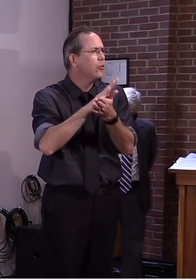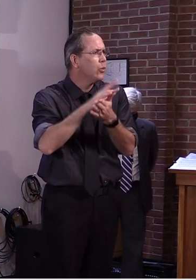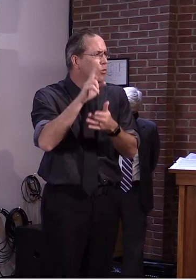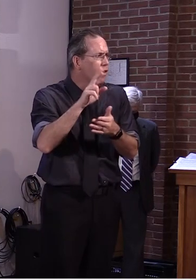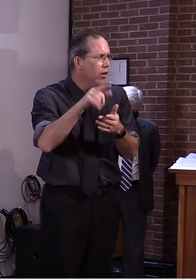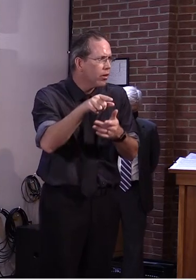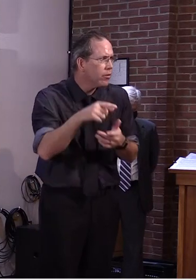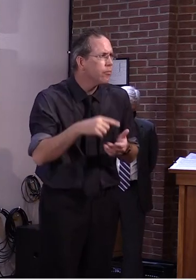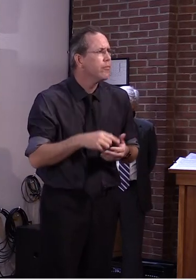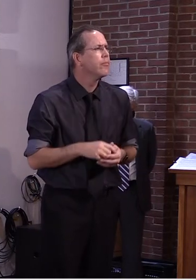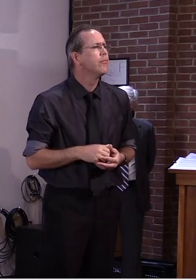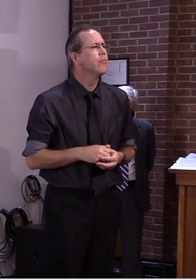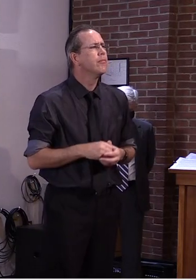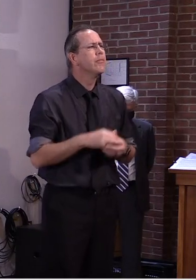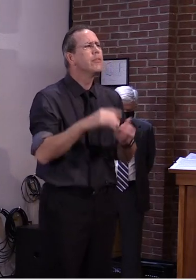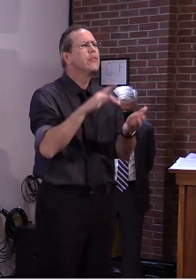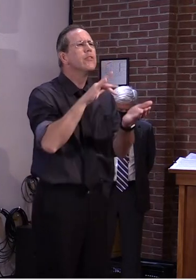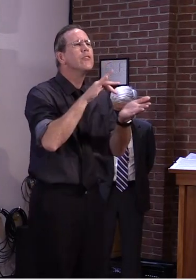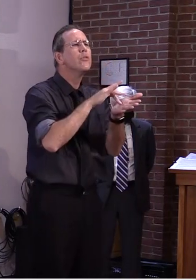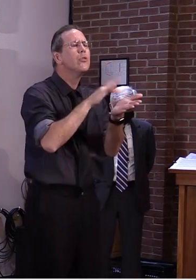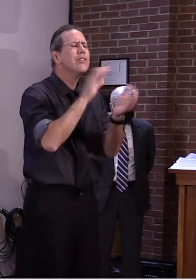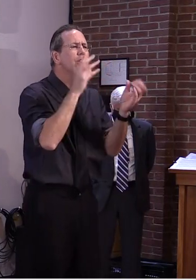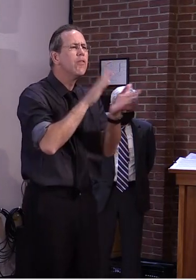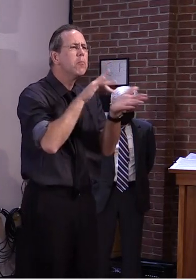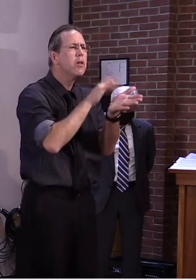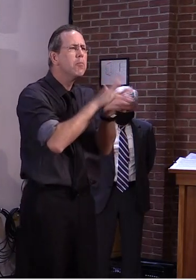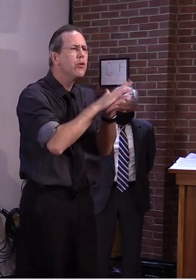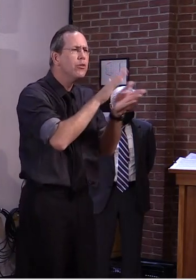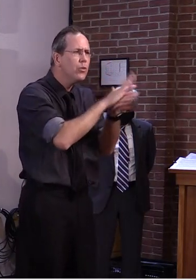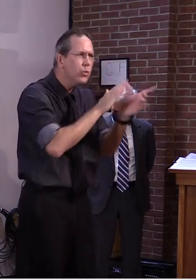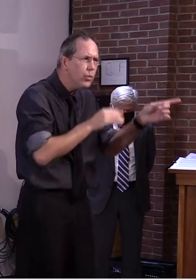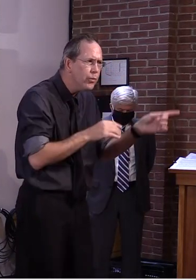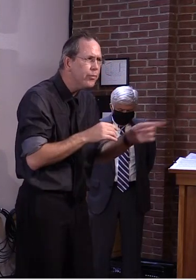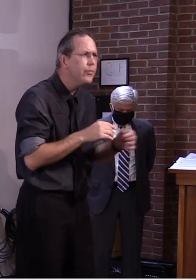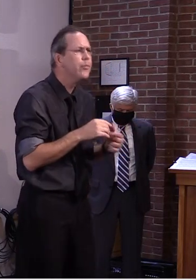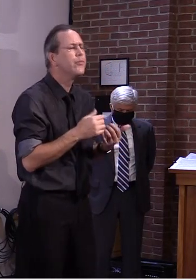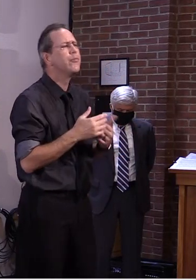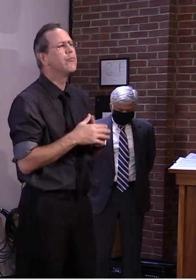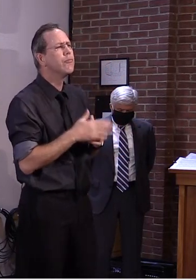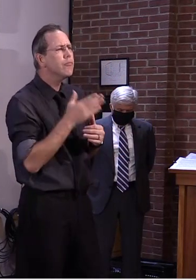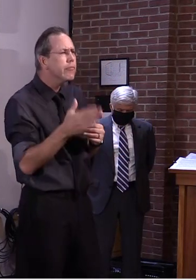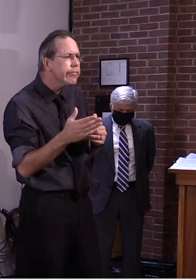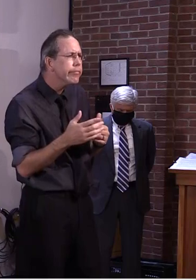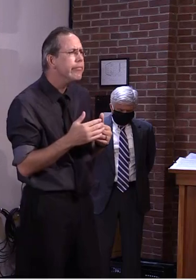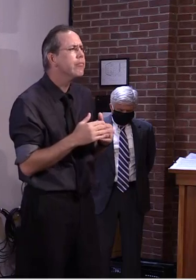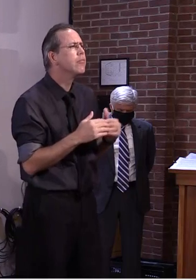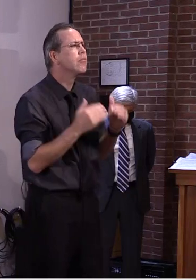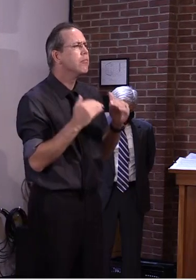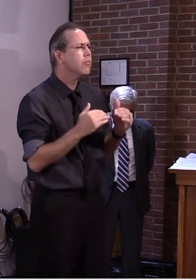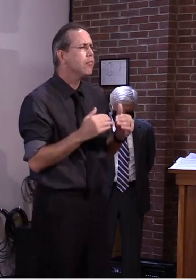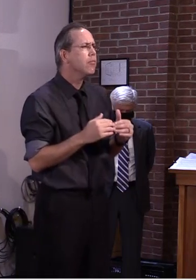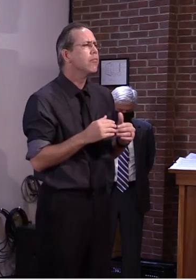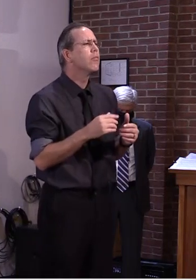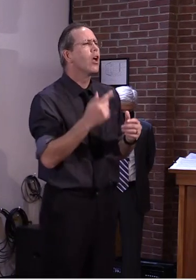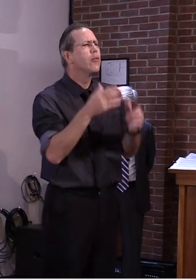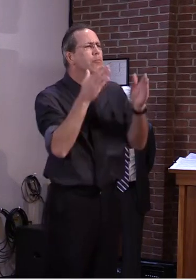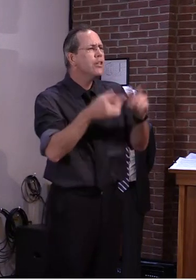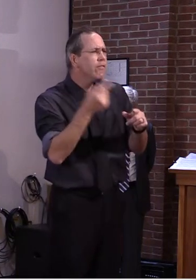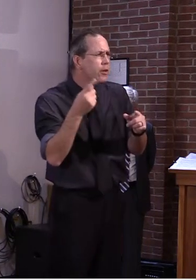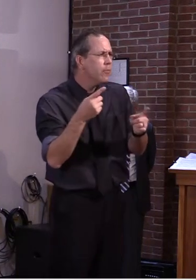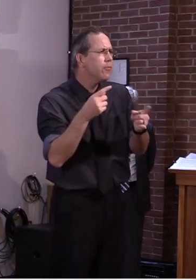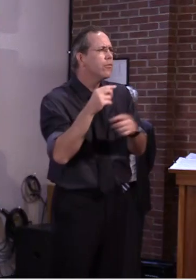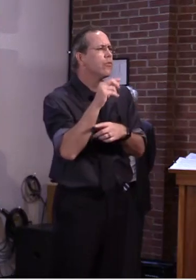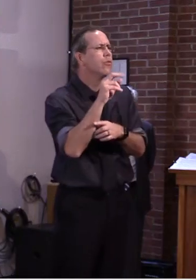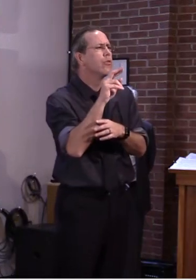at Middlebury Union Middle School, Chuck Scranton, Executive Director of the Roland Foundation, and Lisa Ventris, President of the